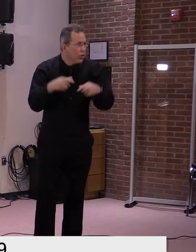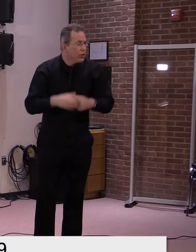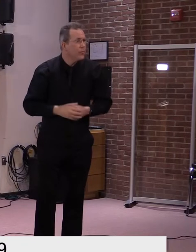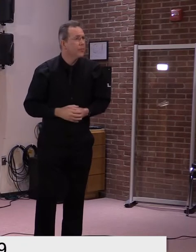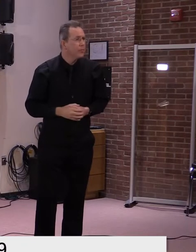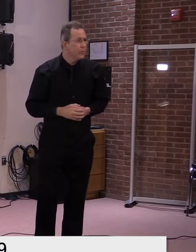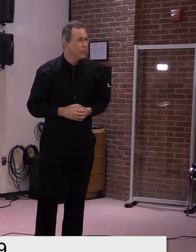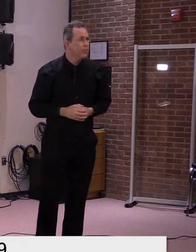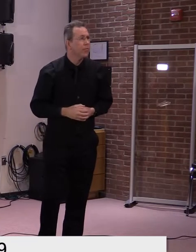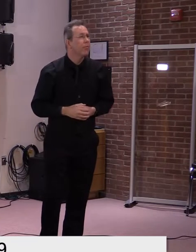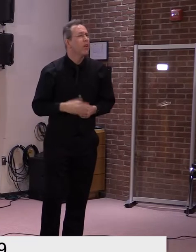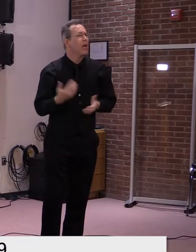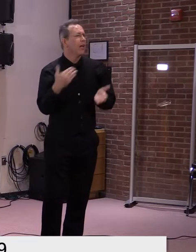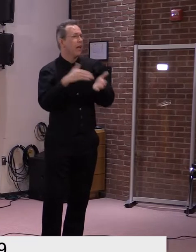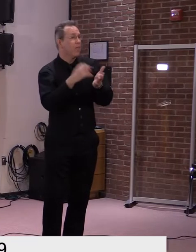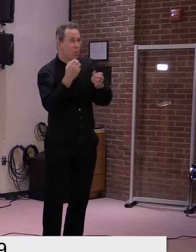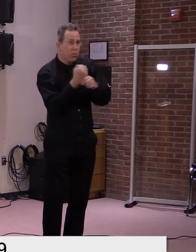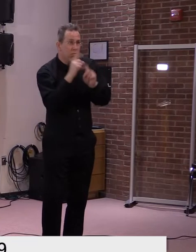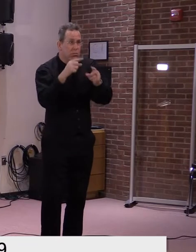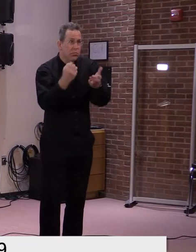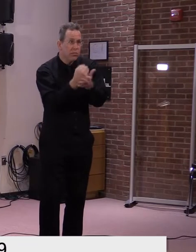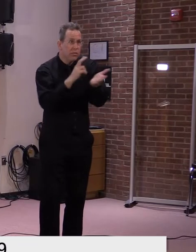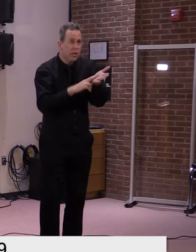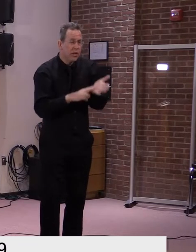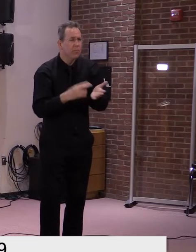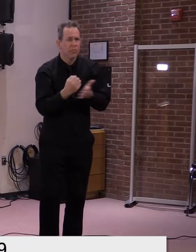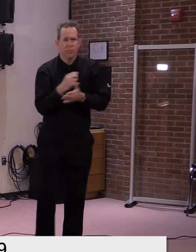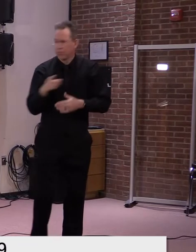healthvermont.gov/myvaccine, or by calling the Vaccine Center at